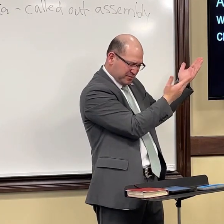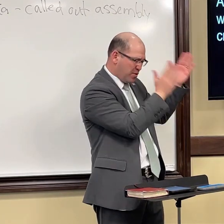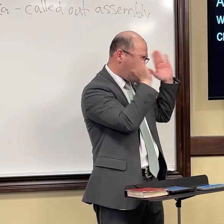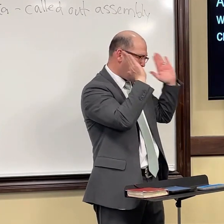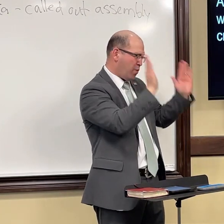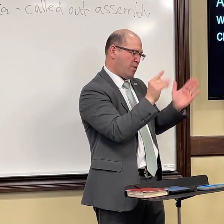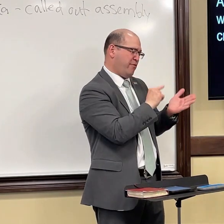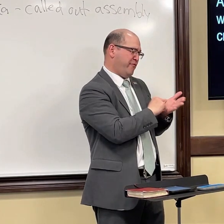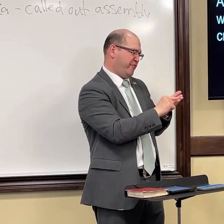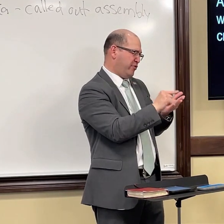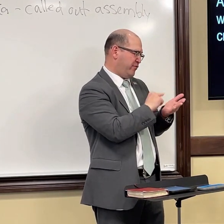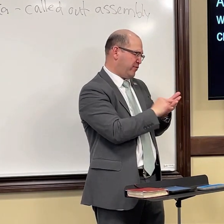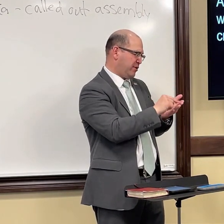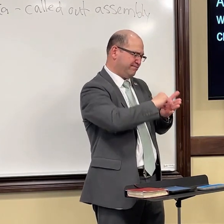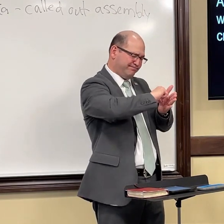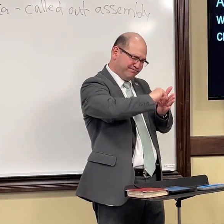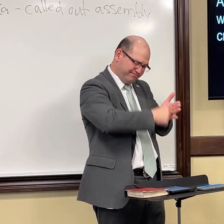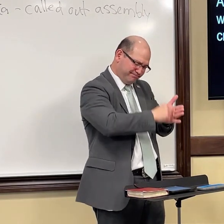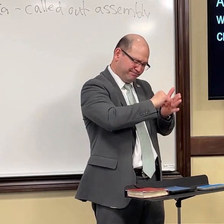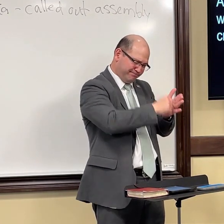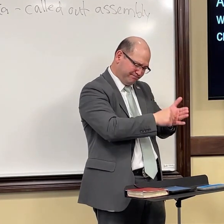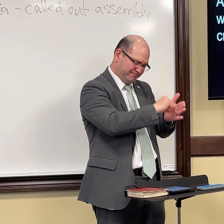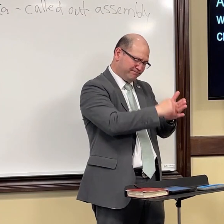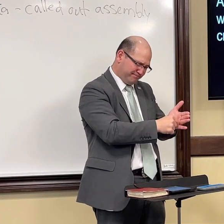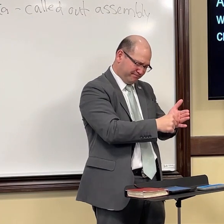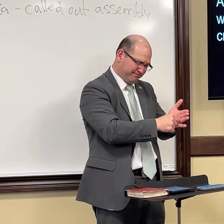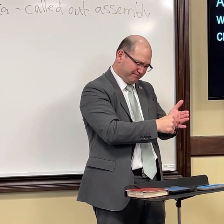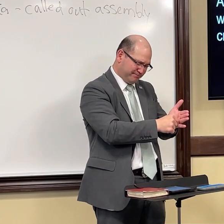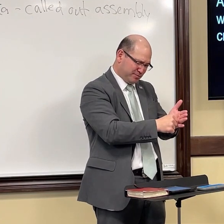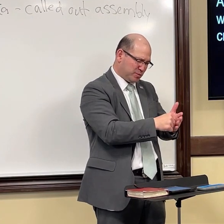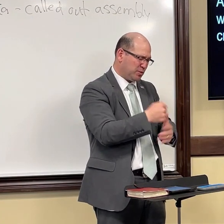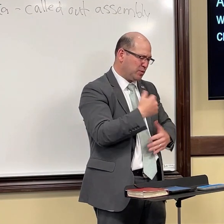Bible. It's this wonderful verse that emphasizes